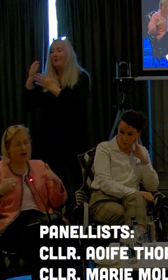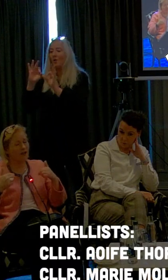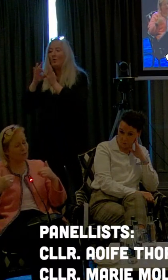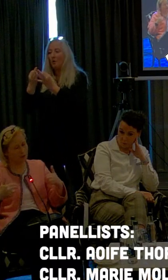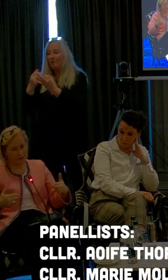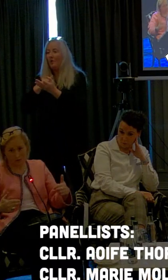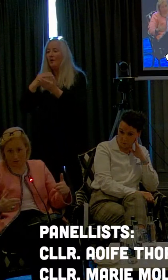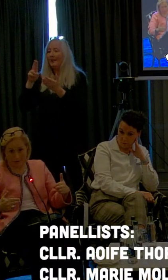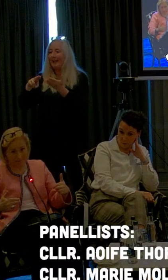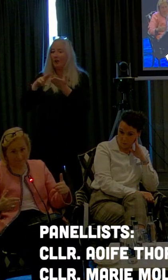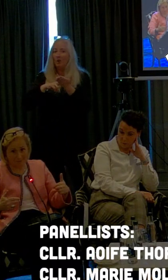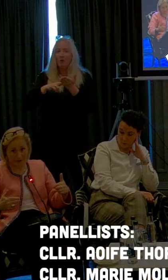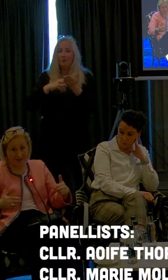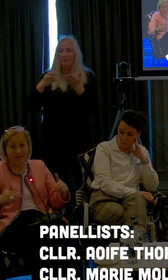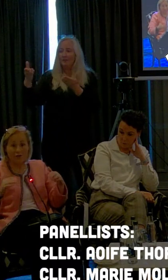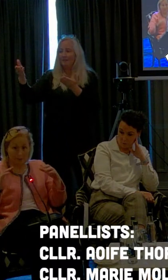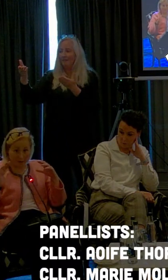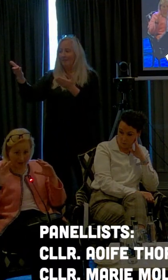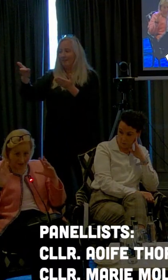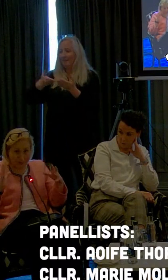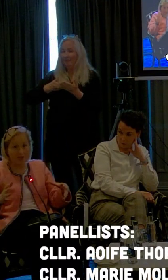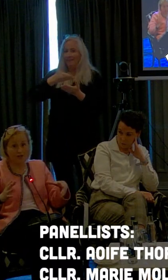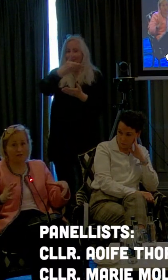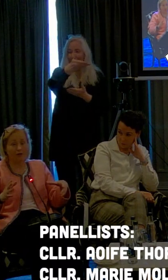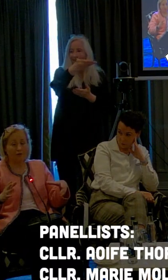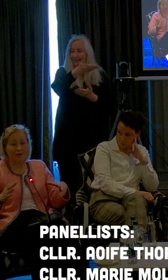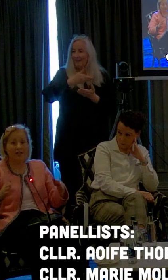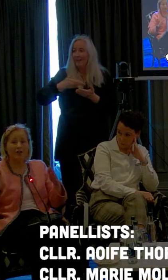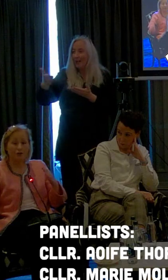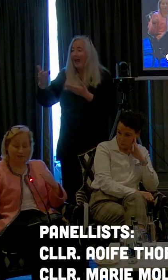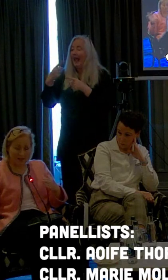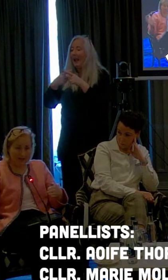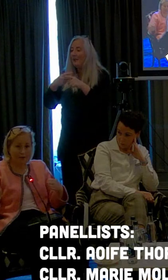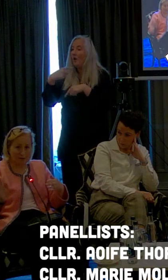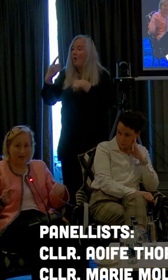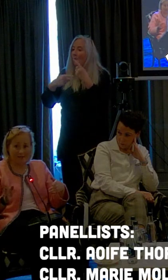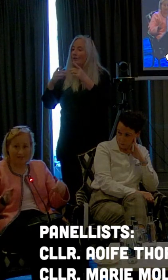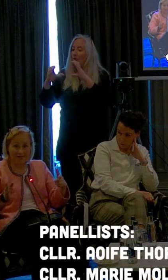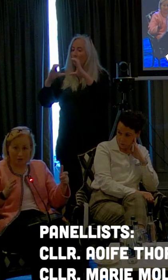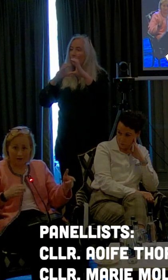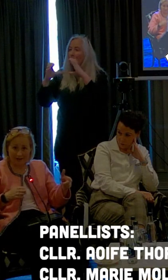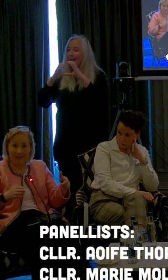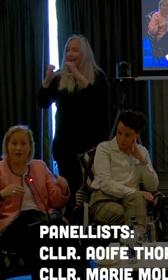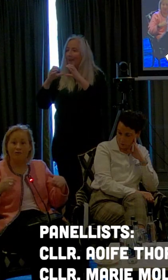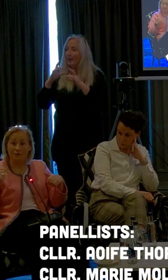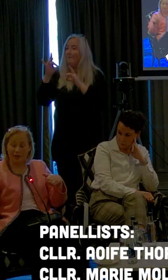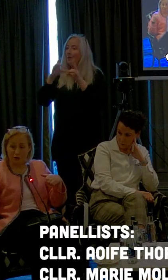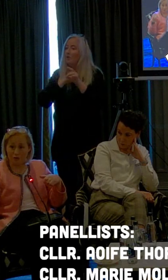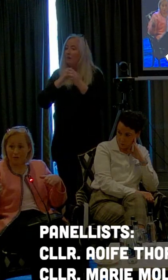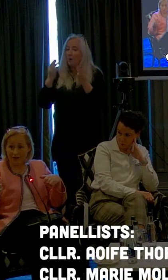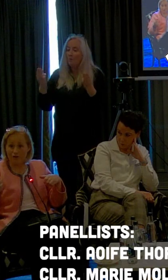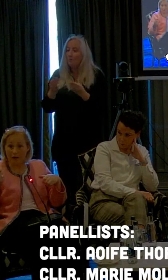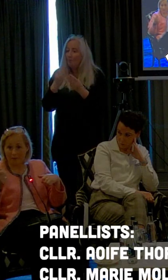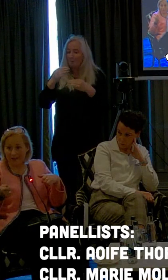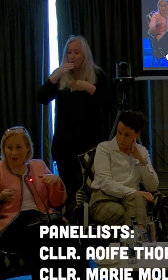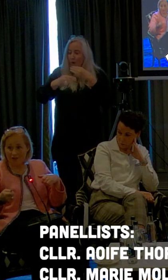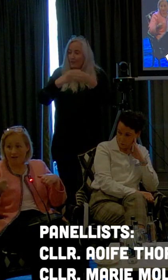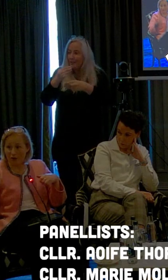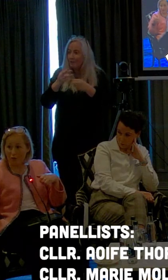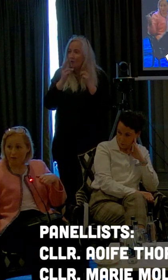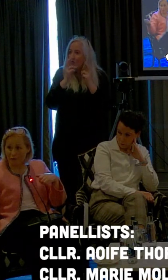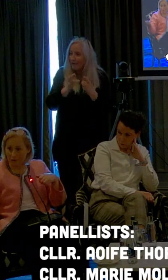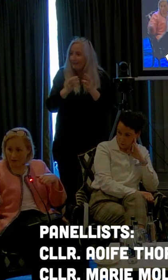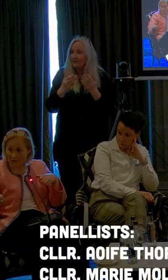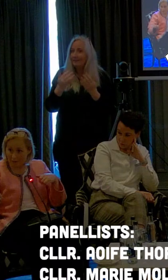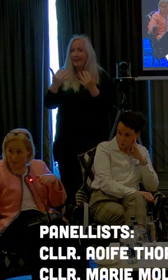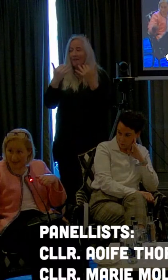that. I knew things took time. Okay, so I'd have patience around that. You have to get the processes correct. You have to make sure that your applications line